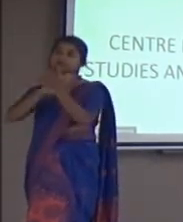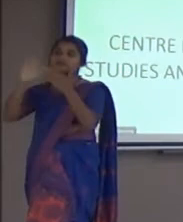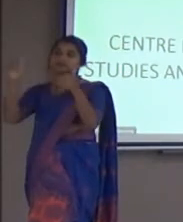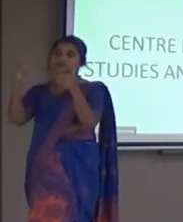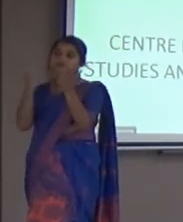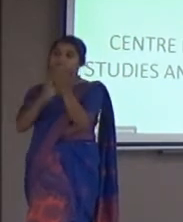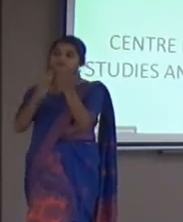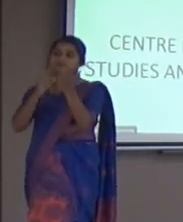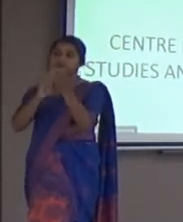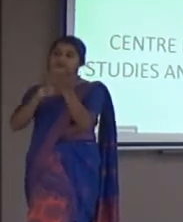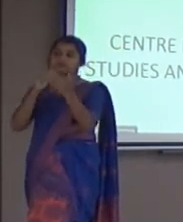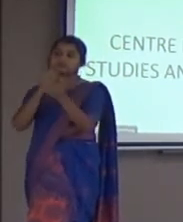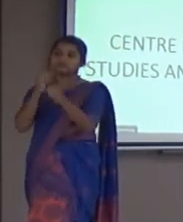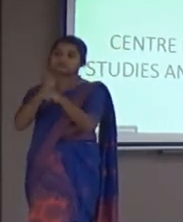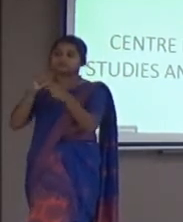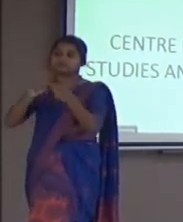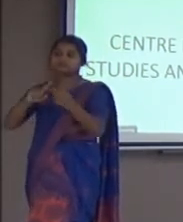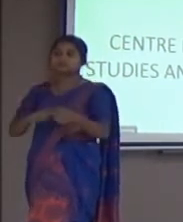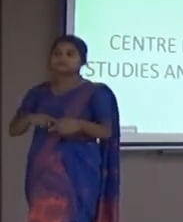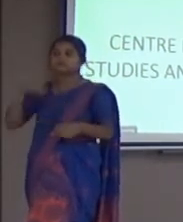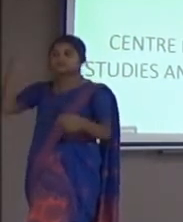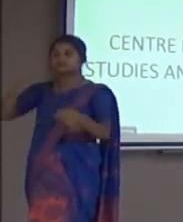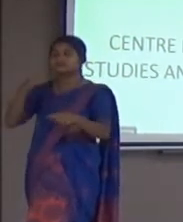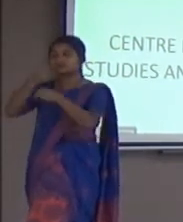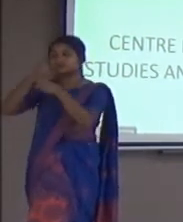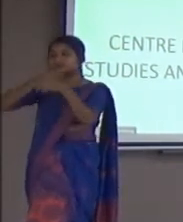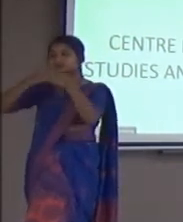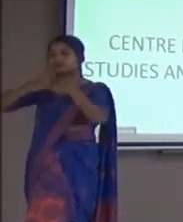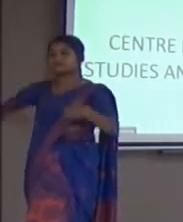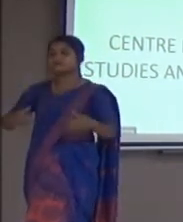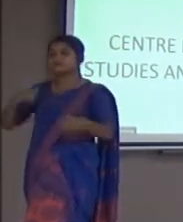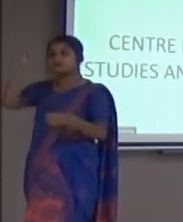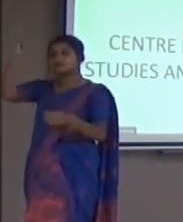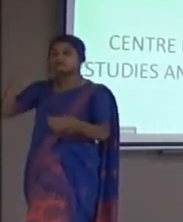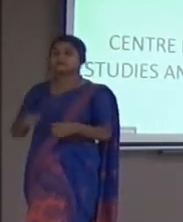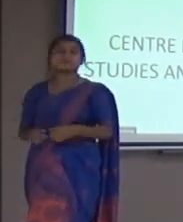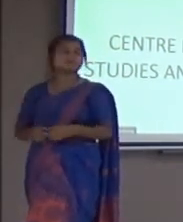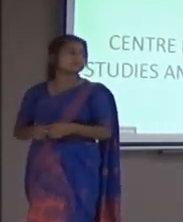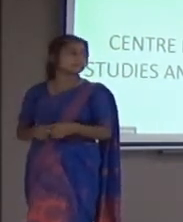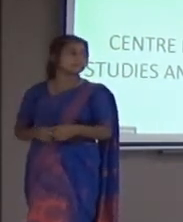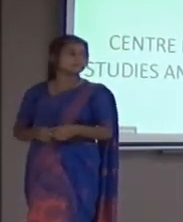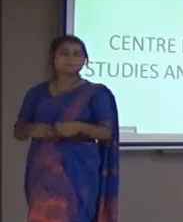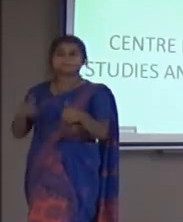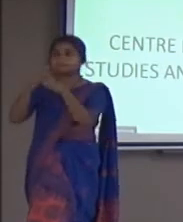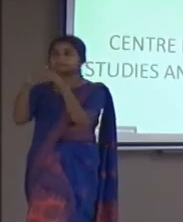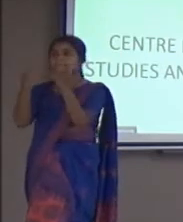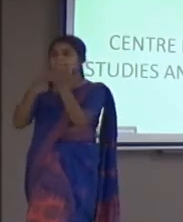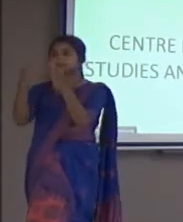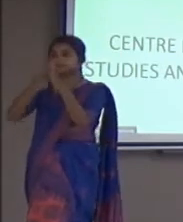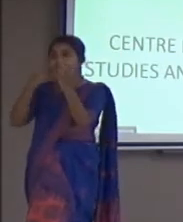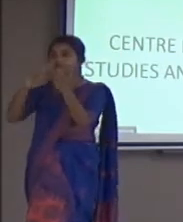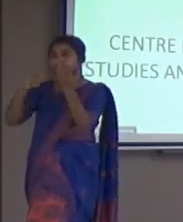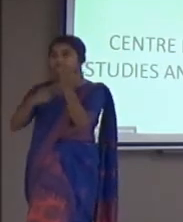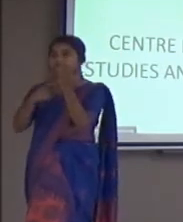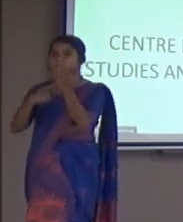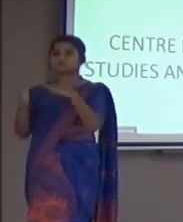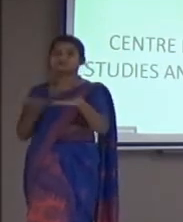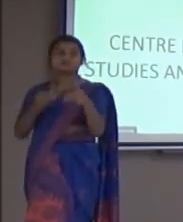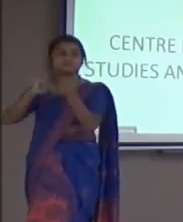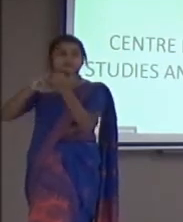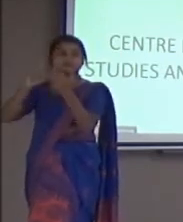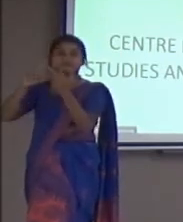University and Chief Justice of Guwahati High Court, Honorable Mr. Justice Ajit Singh.